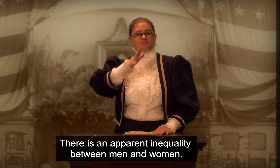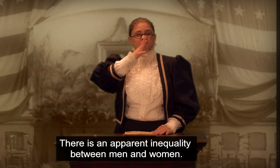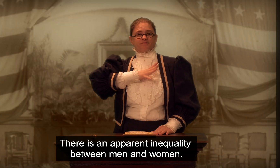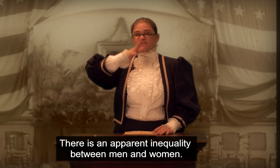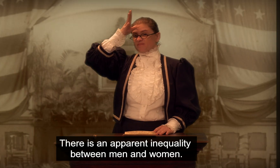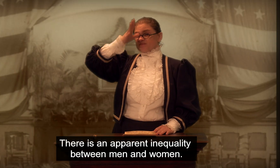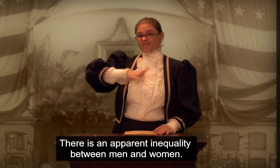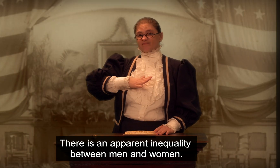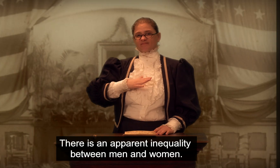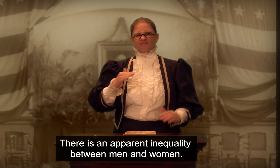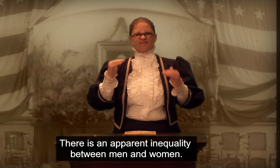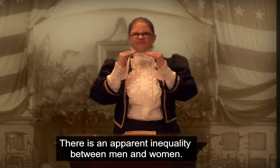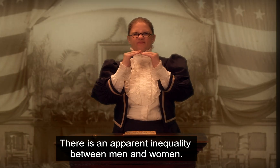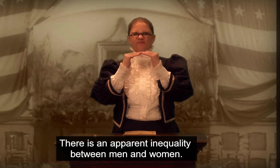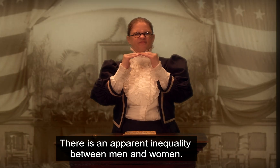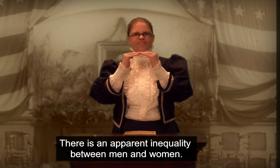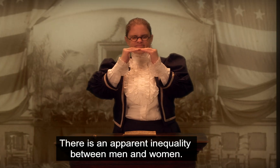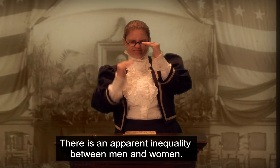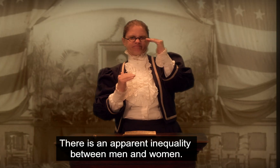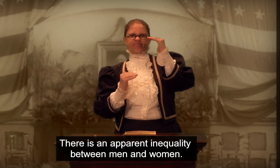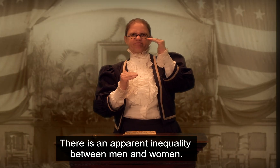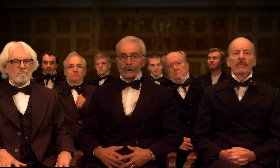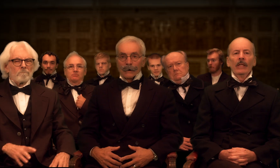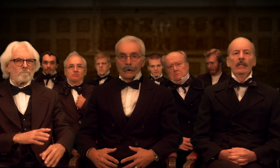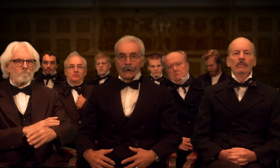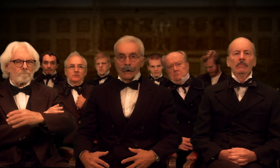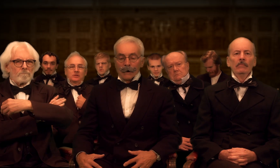There is an apparent inequality between men and women.